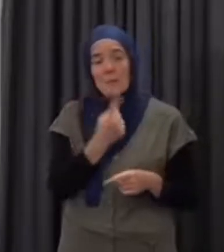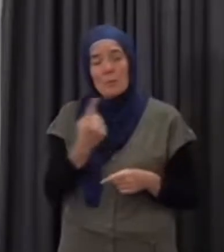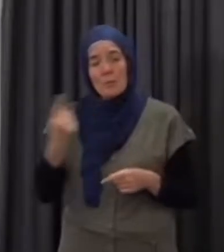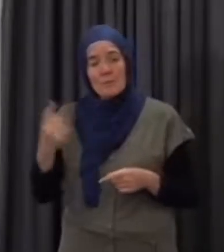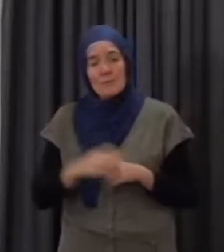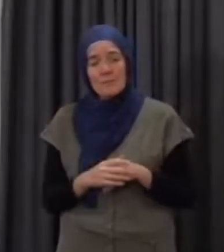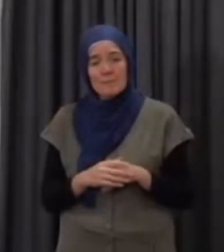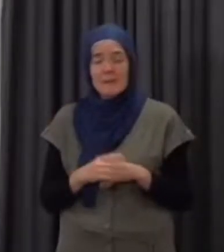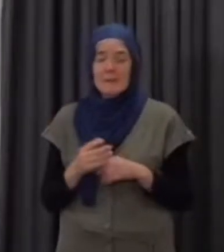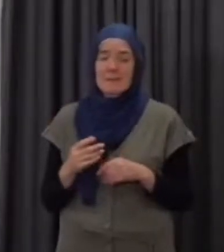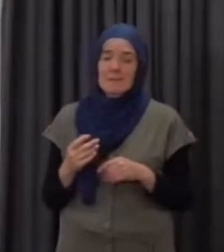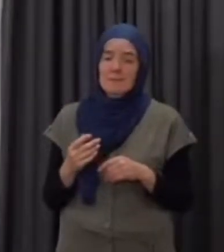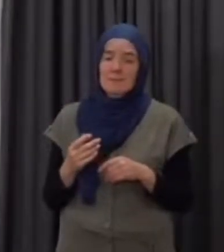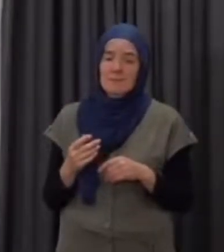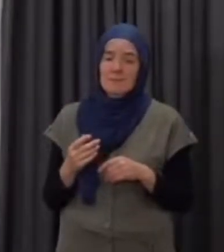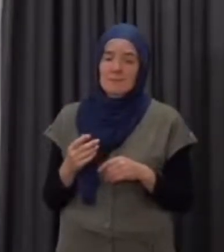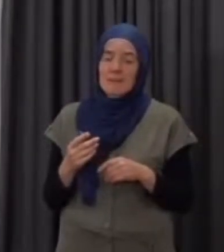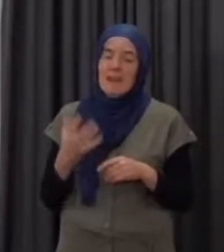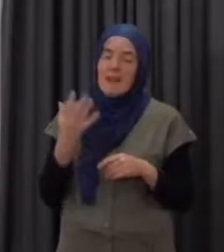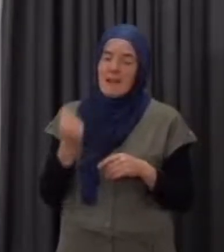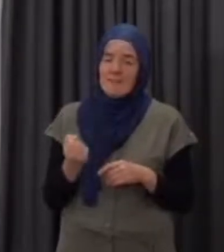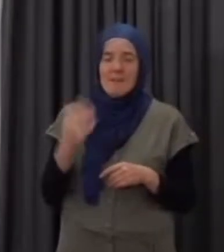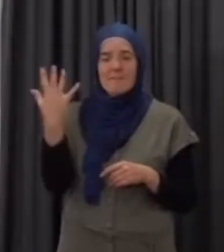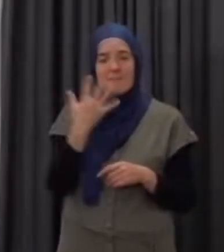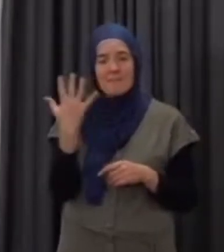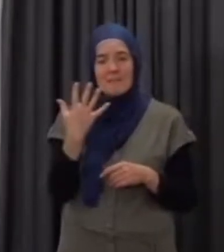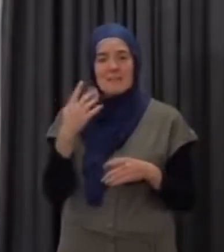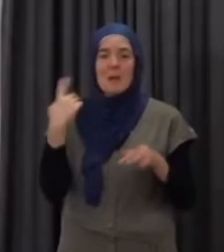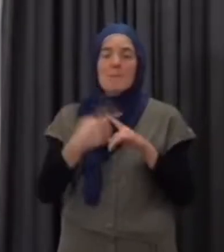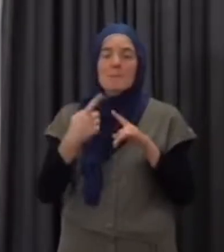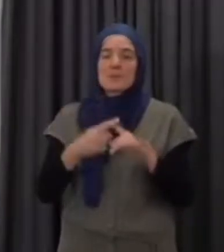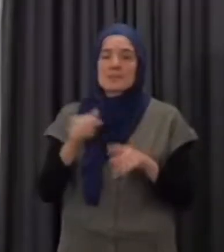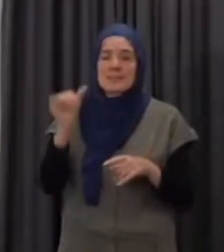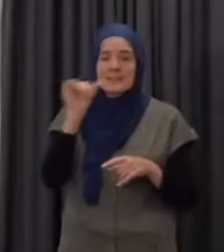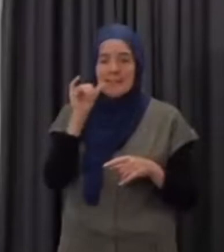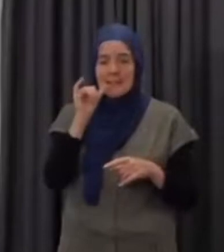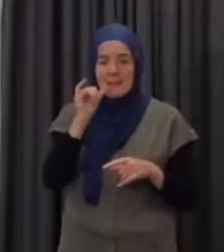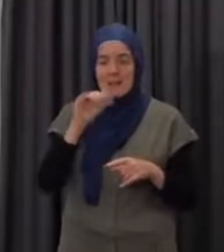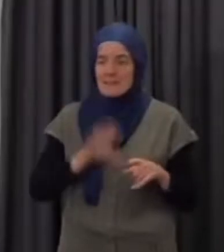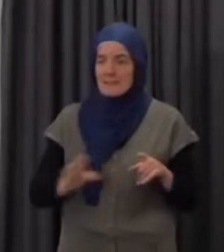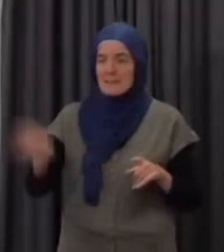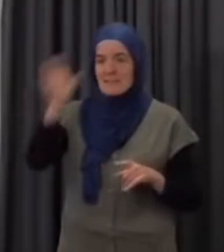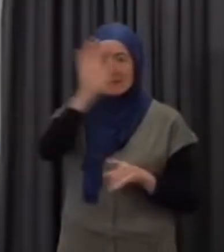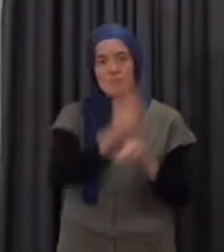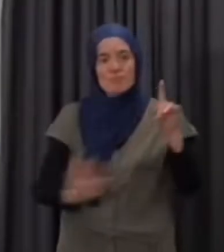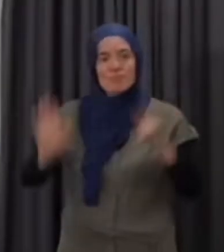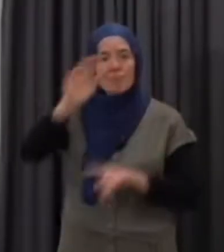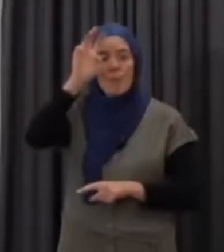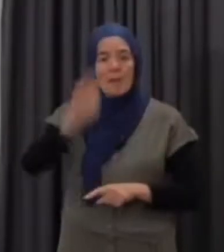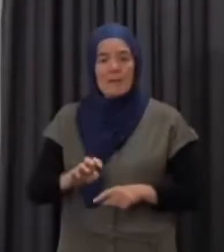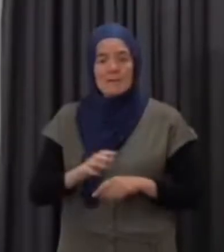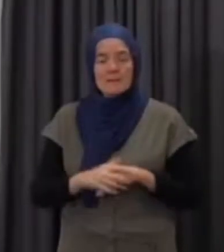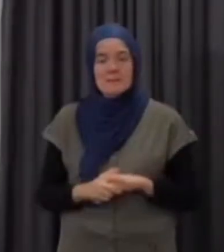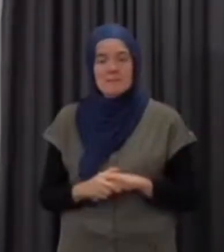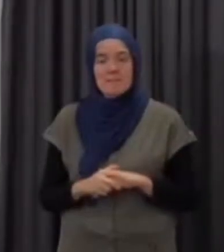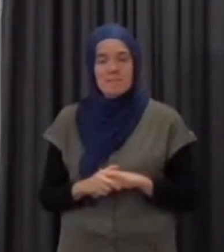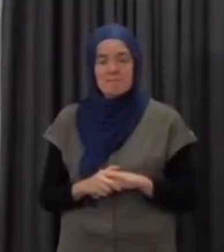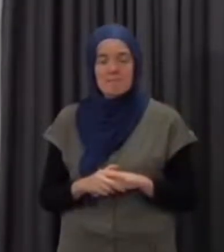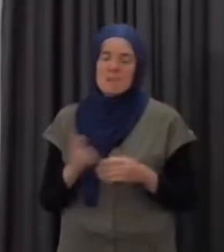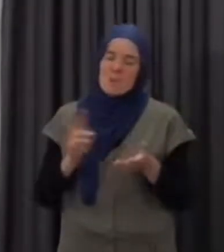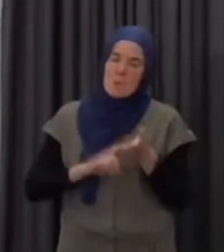provided in one of 15 emergency dental centres we have established across Wales. And since routine dental treatment was